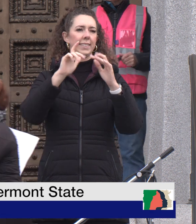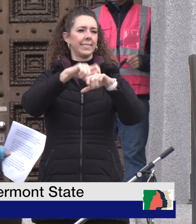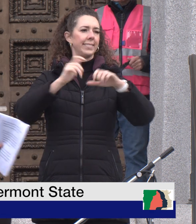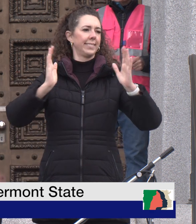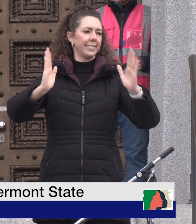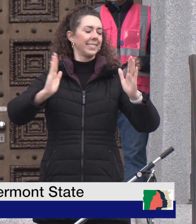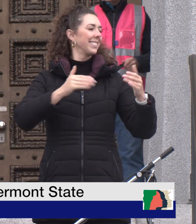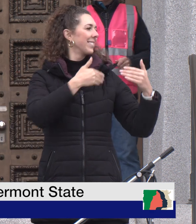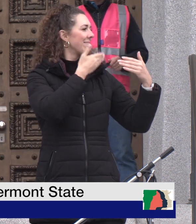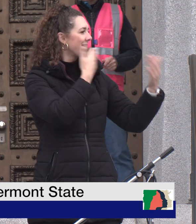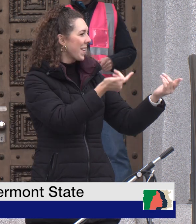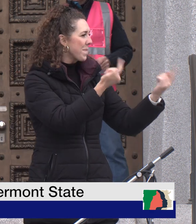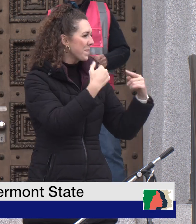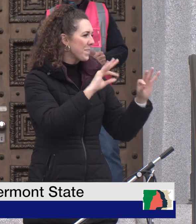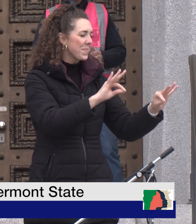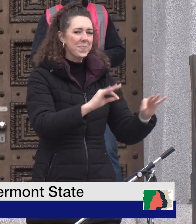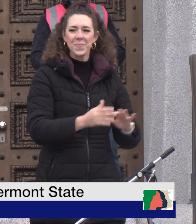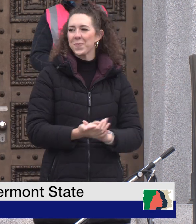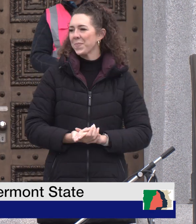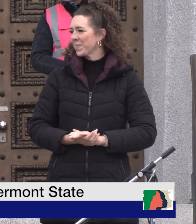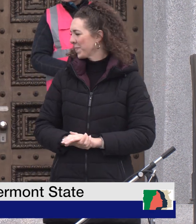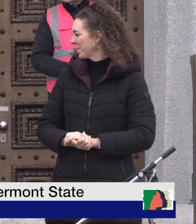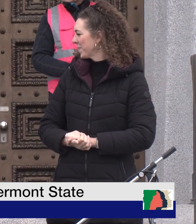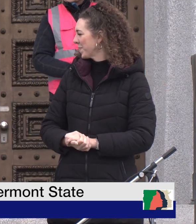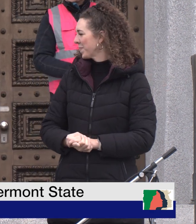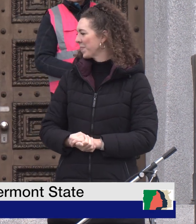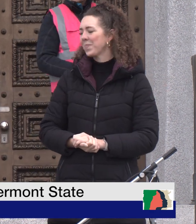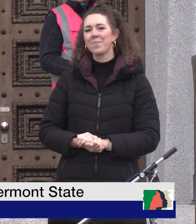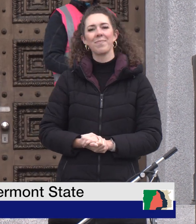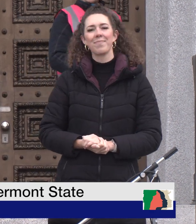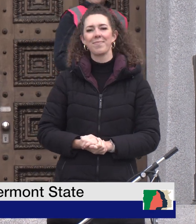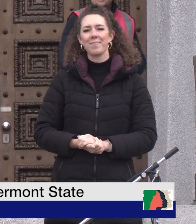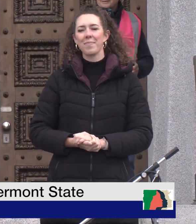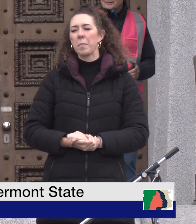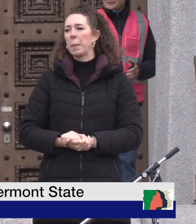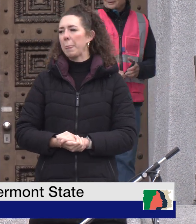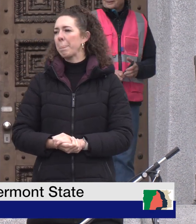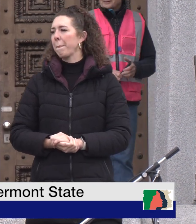you for being here.